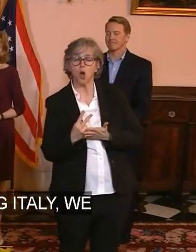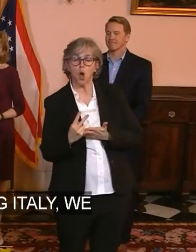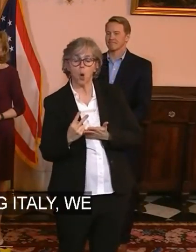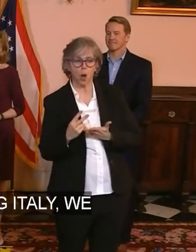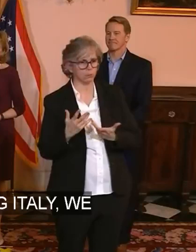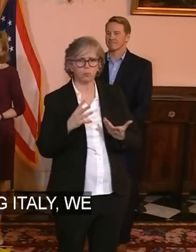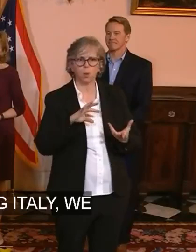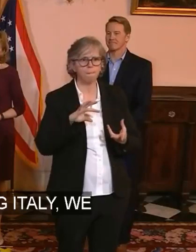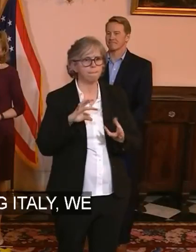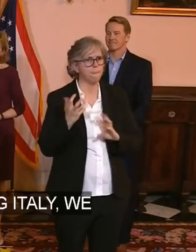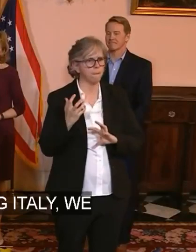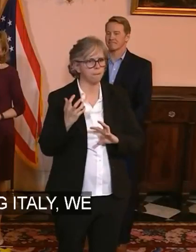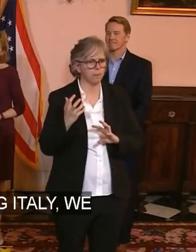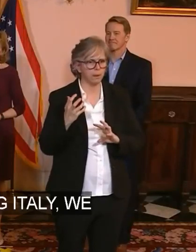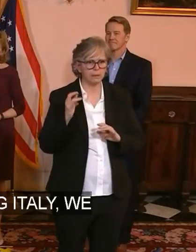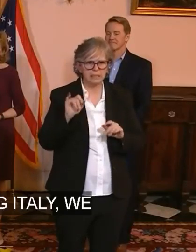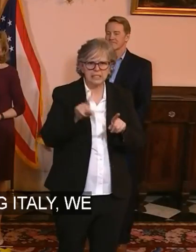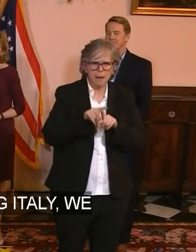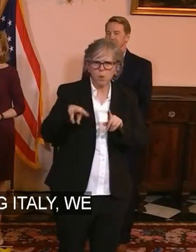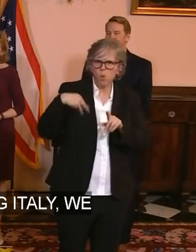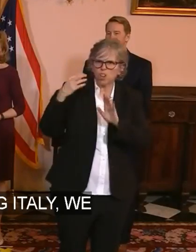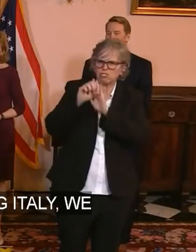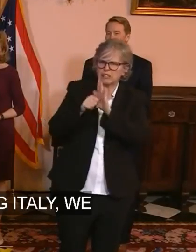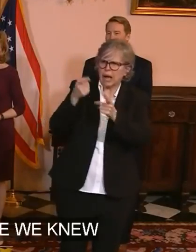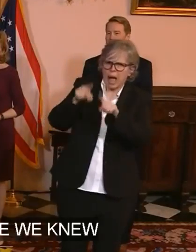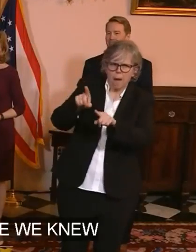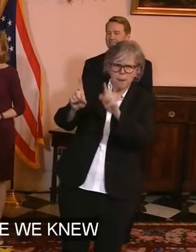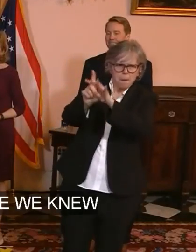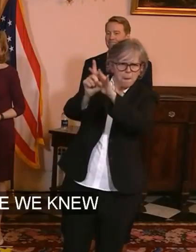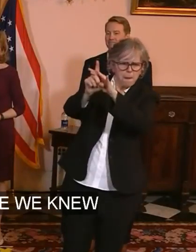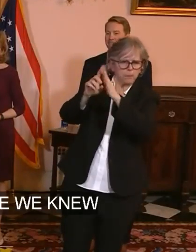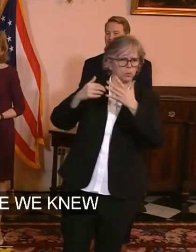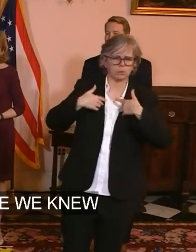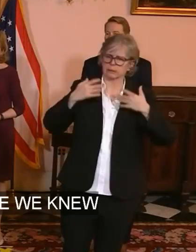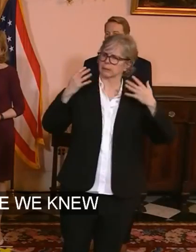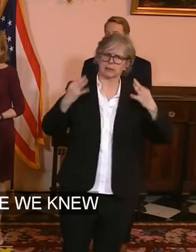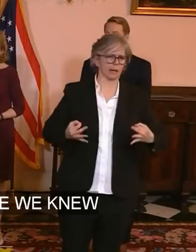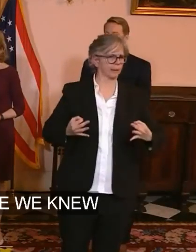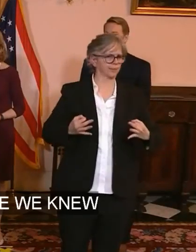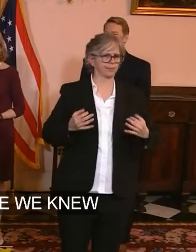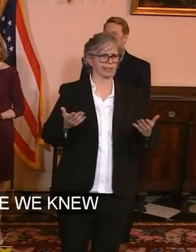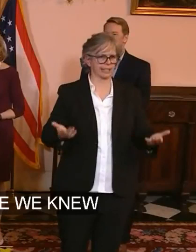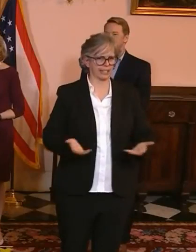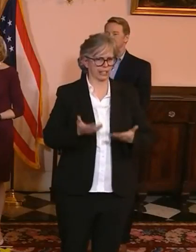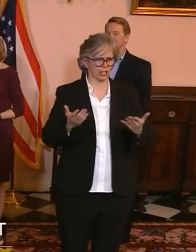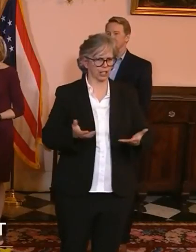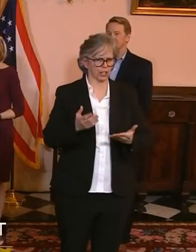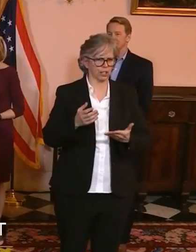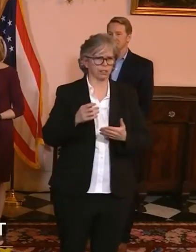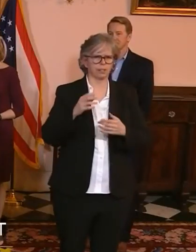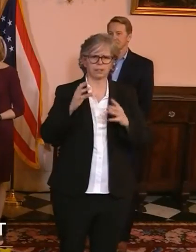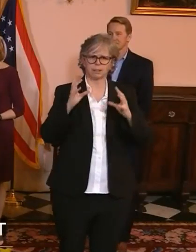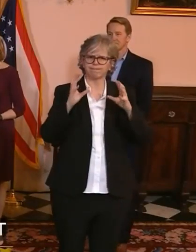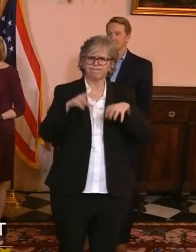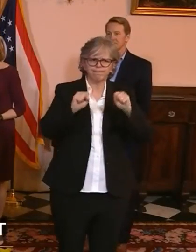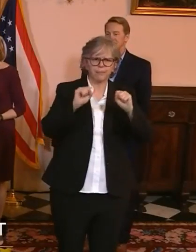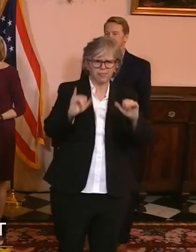very difficult decisions around the Arnold. And that began our look at mass gatherings and the beginning of moving into